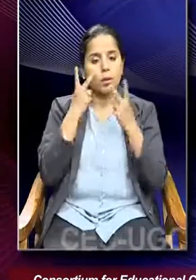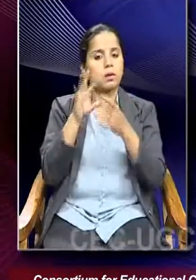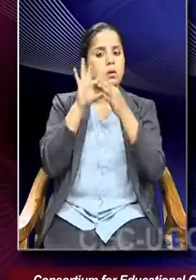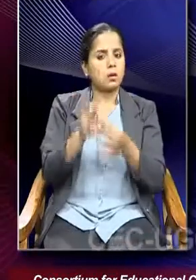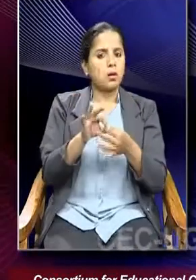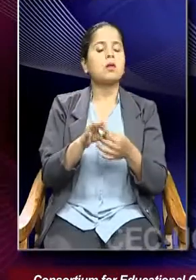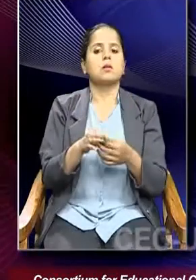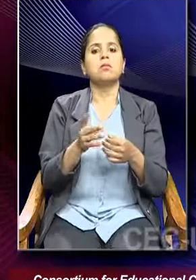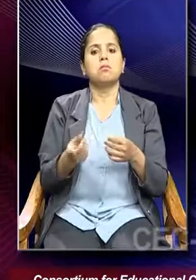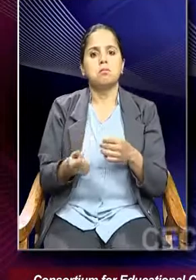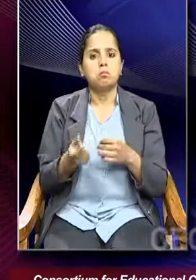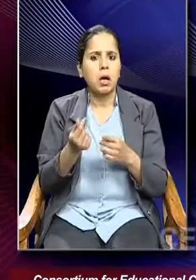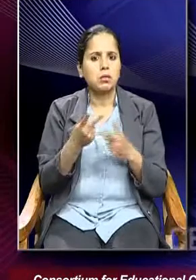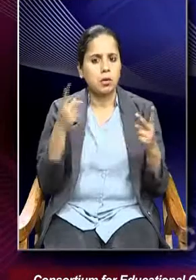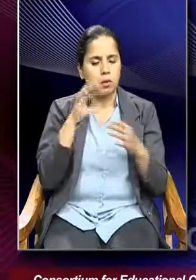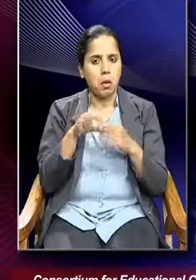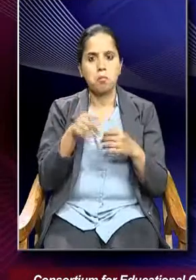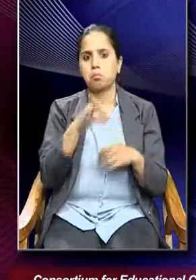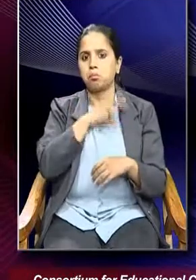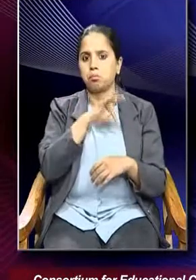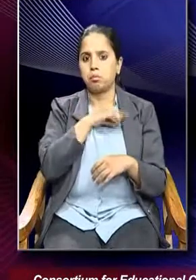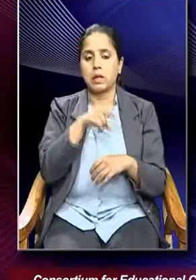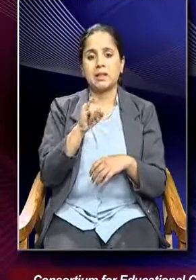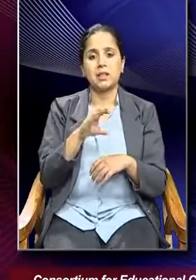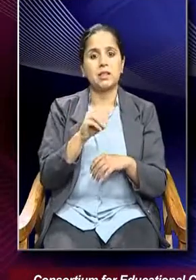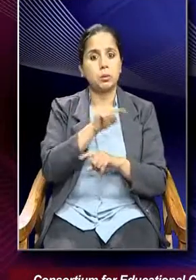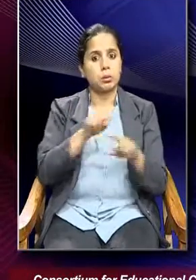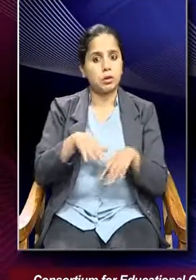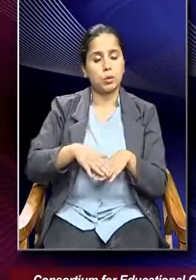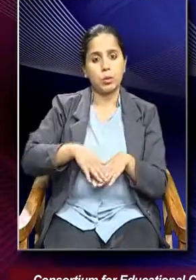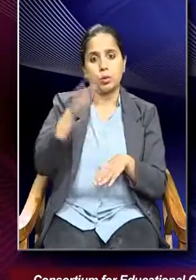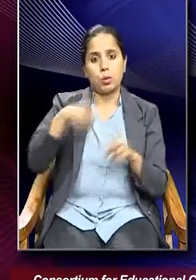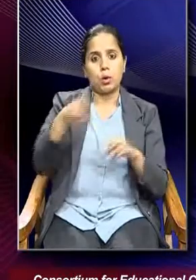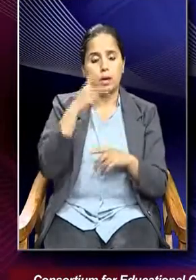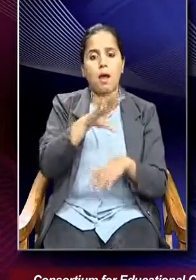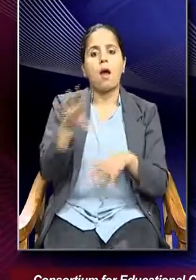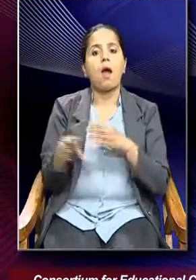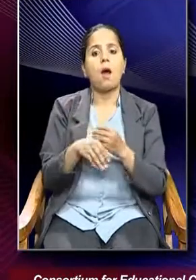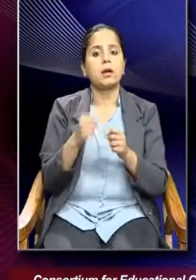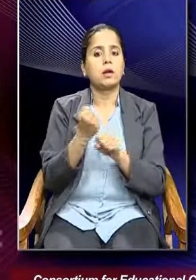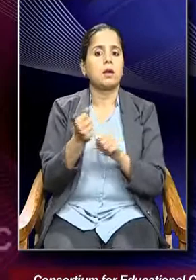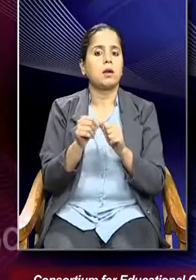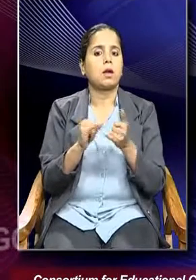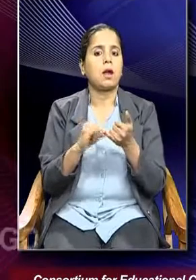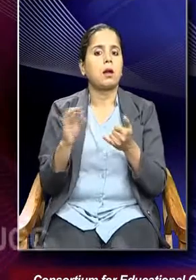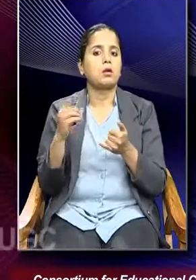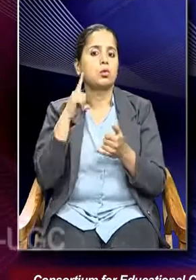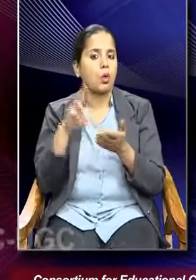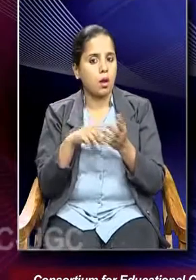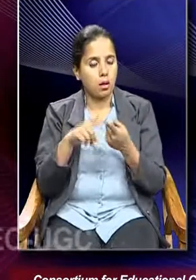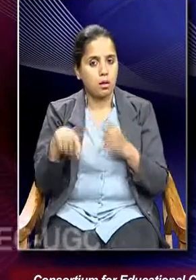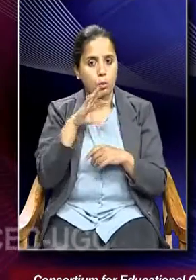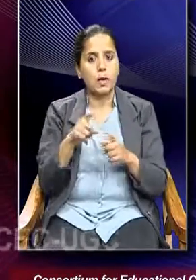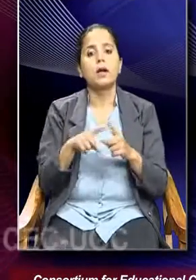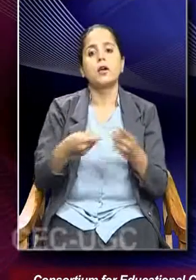cost effective. More than 60% of the lead added to the gasoline associated with the traded